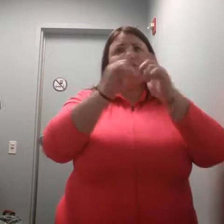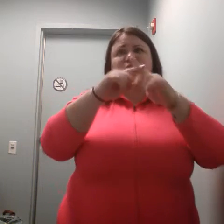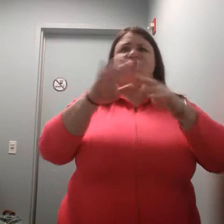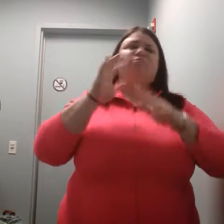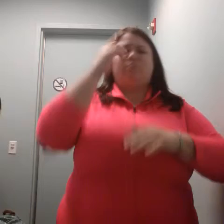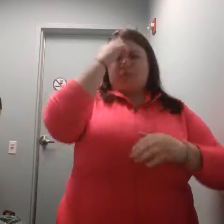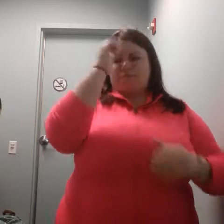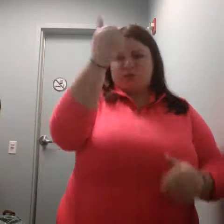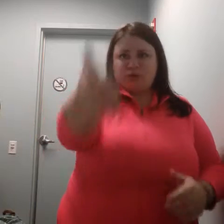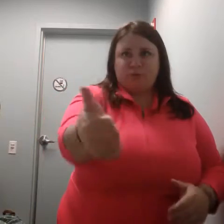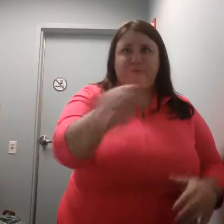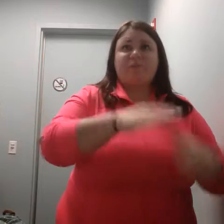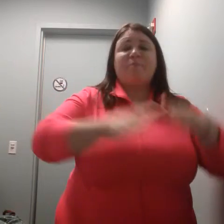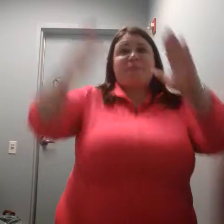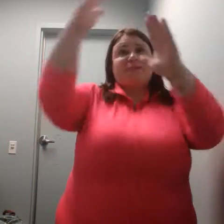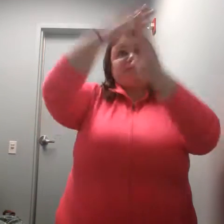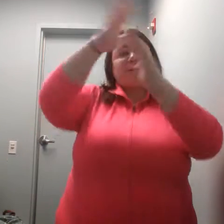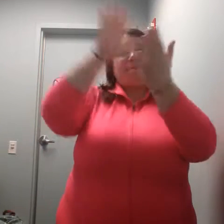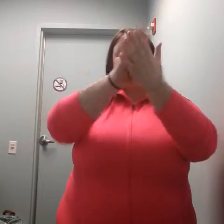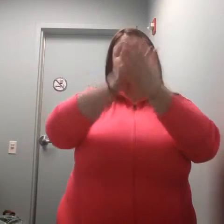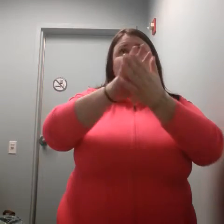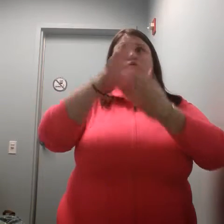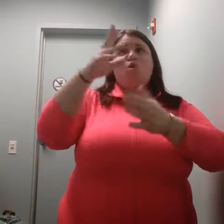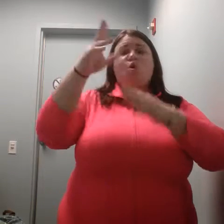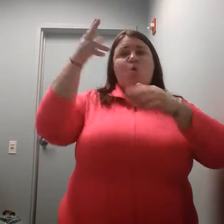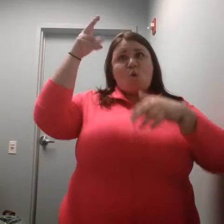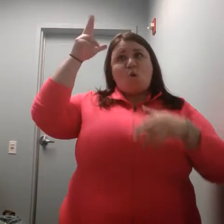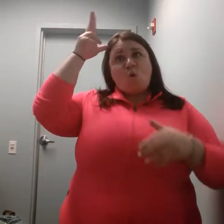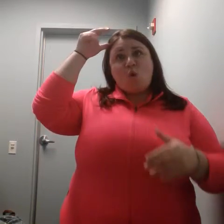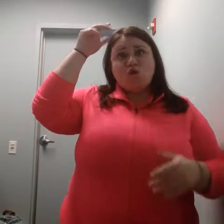want you guys to do is to draw a little horseshoe looking thing.